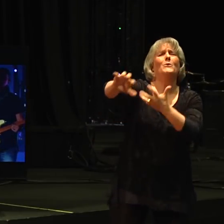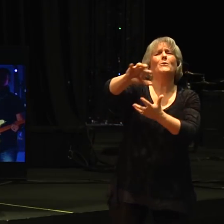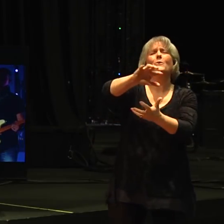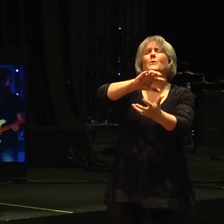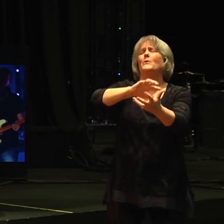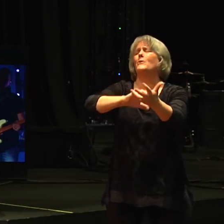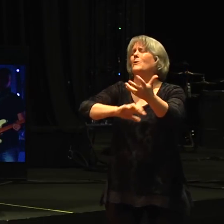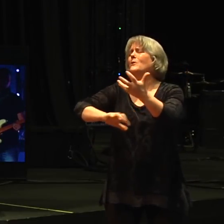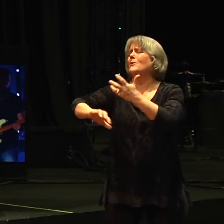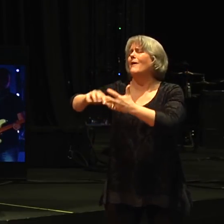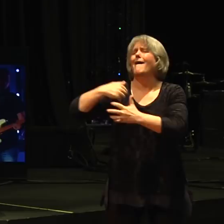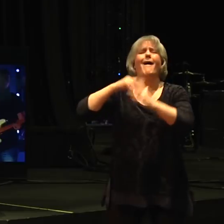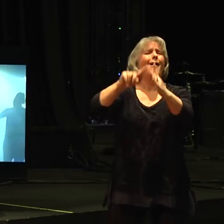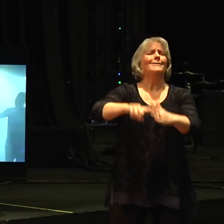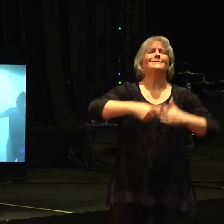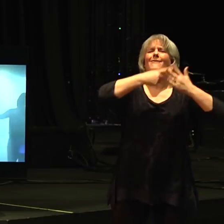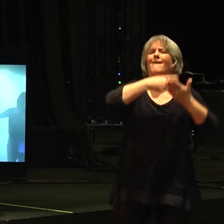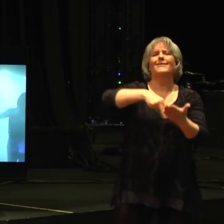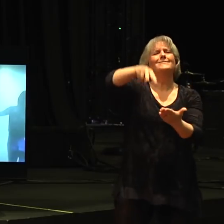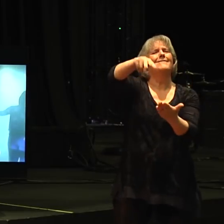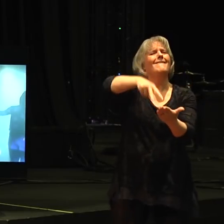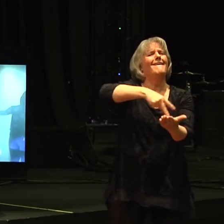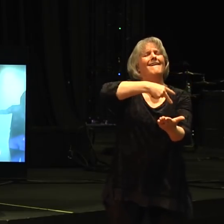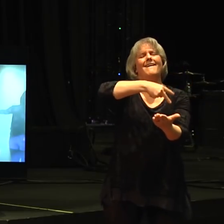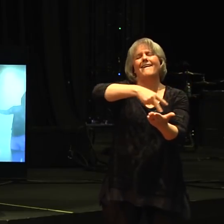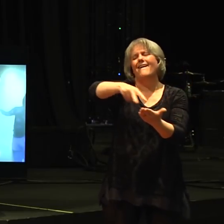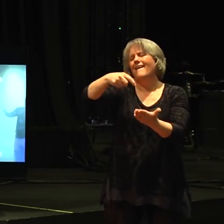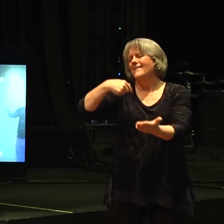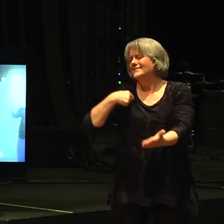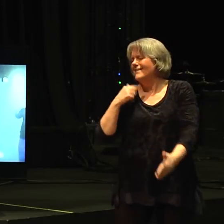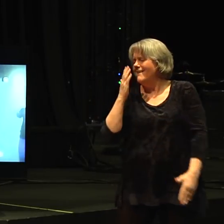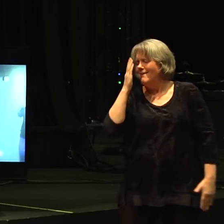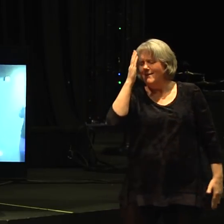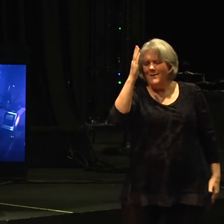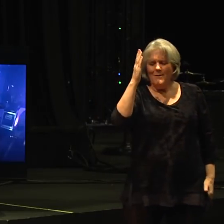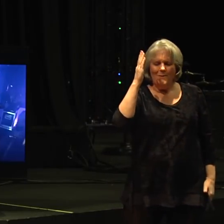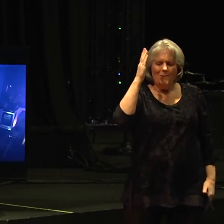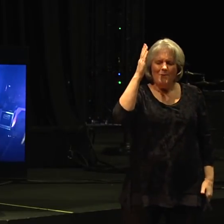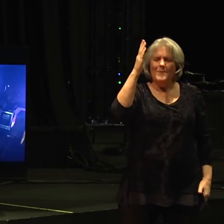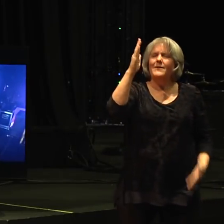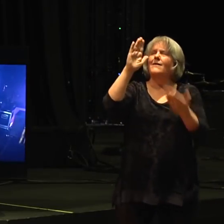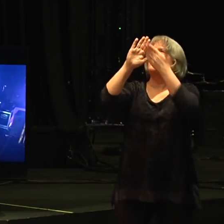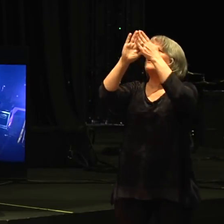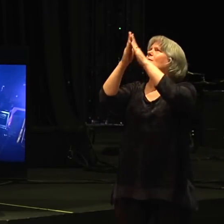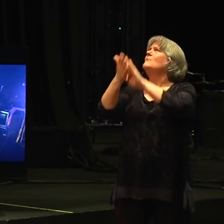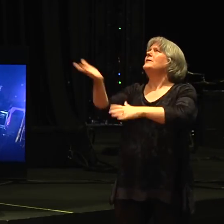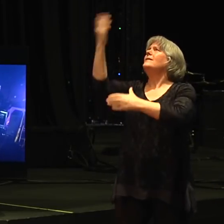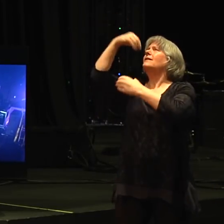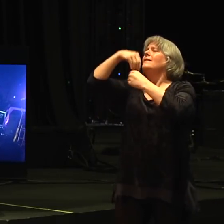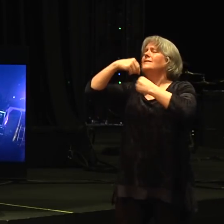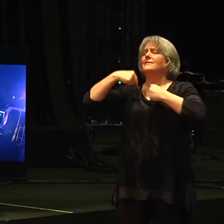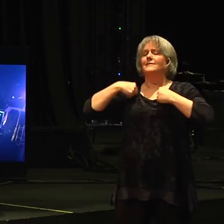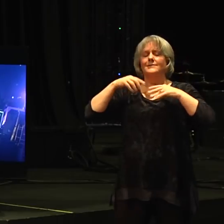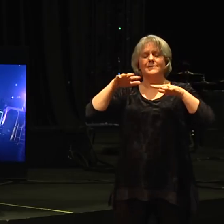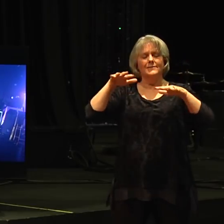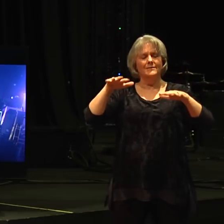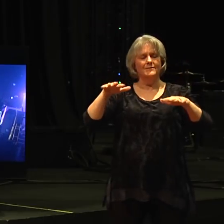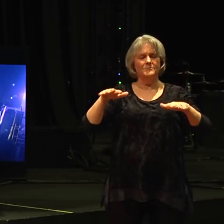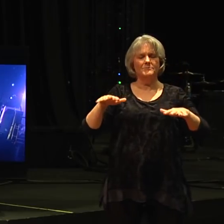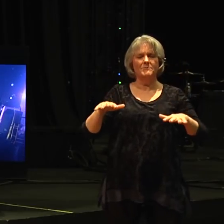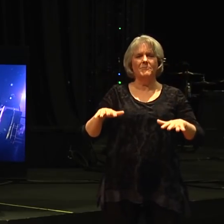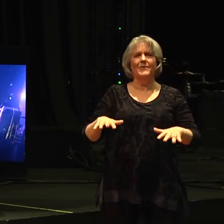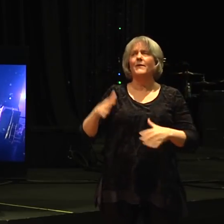the sea till I'm dancing in the deep. Peace be